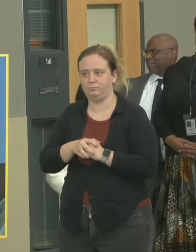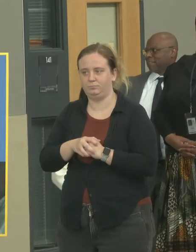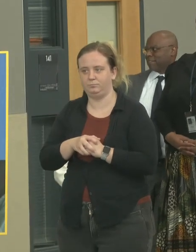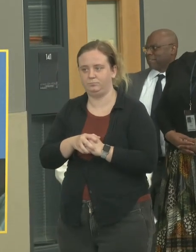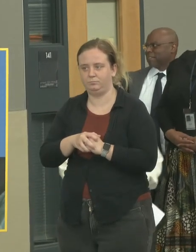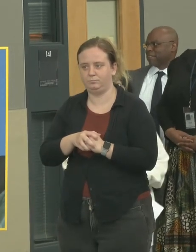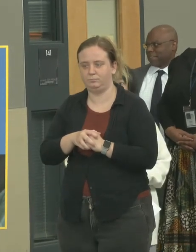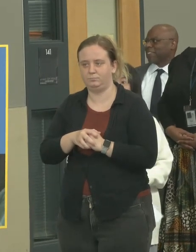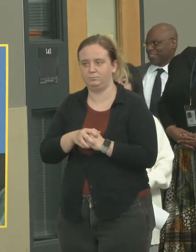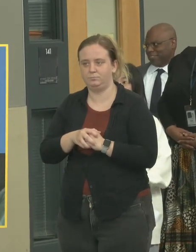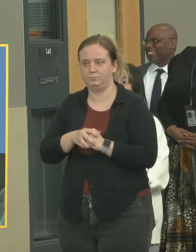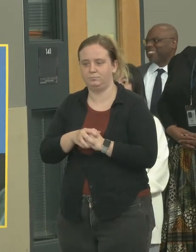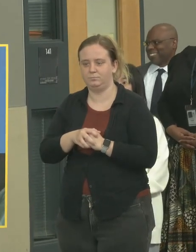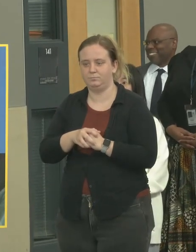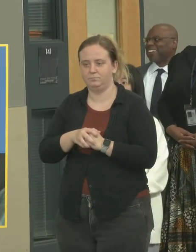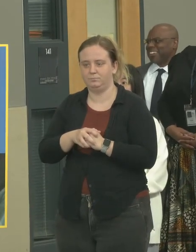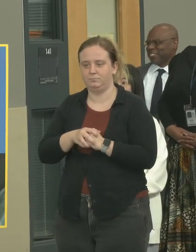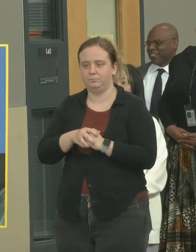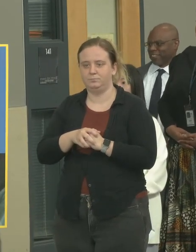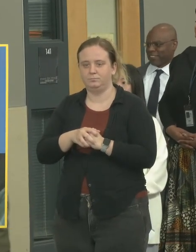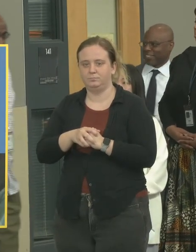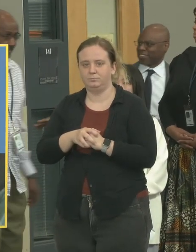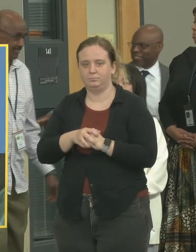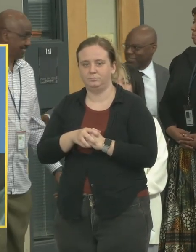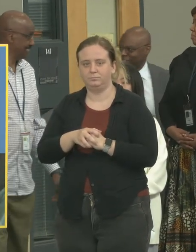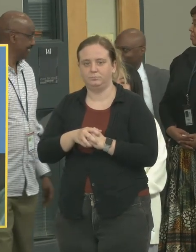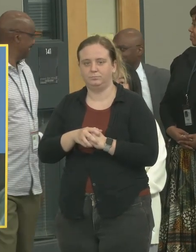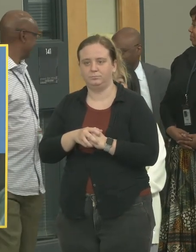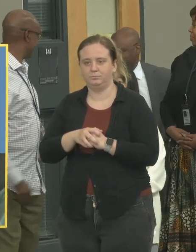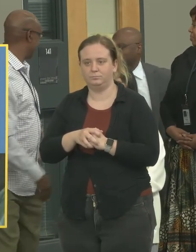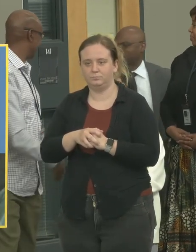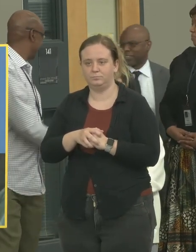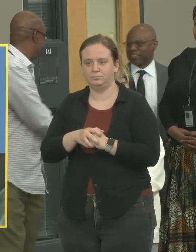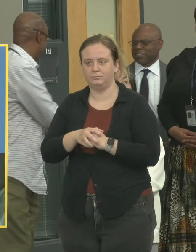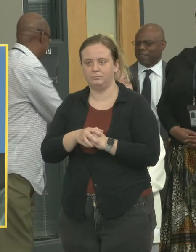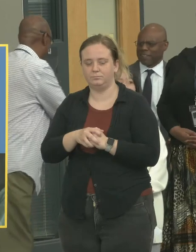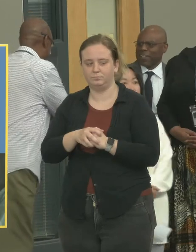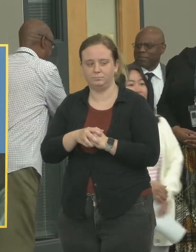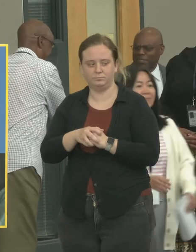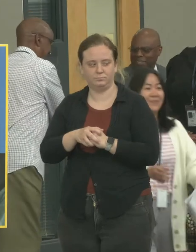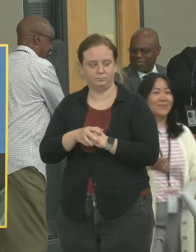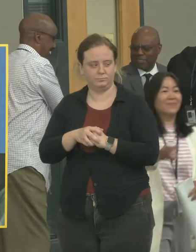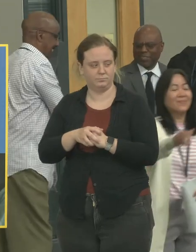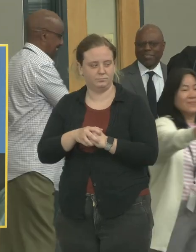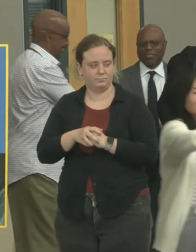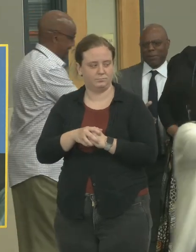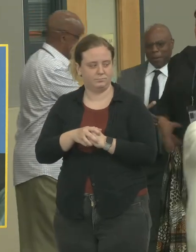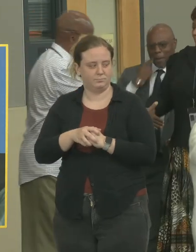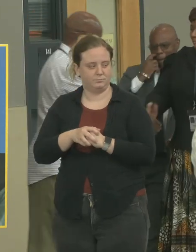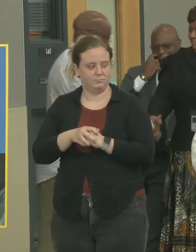ayuda, podemos tomar los auriculares en la parte de atrás. Gracias.